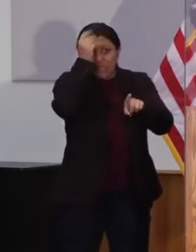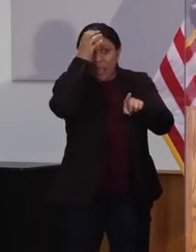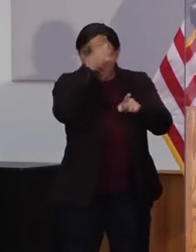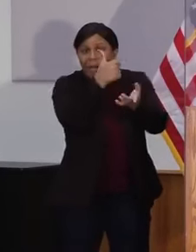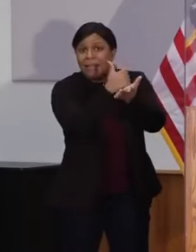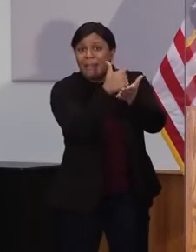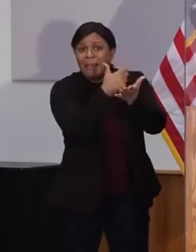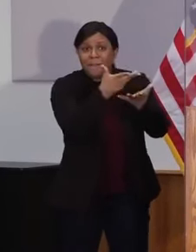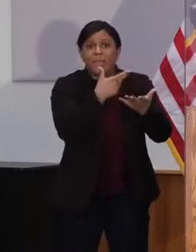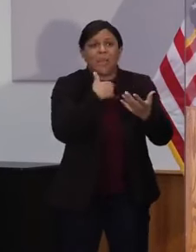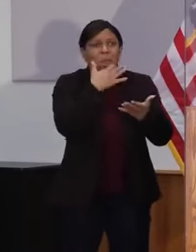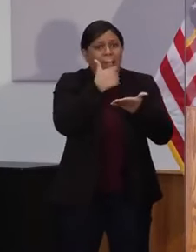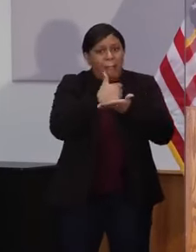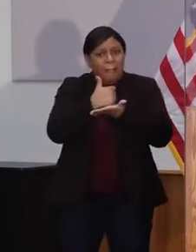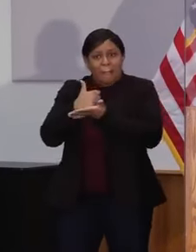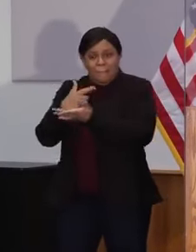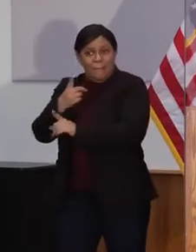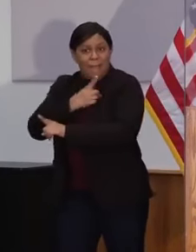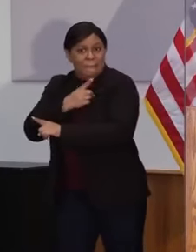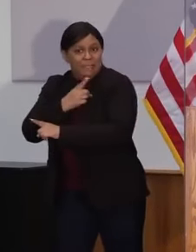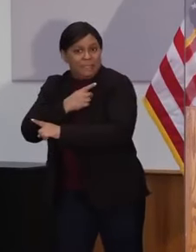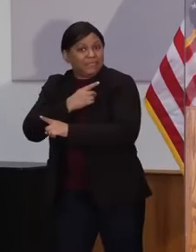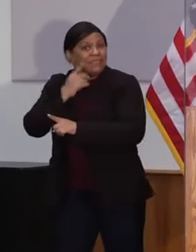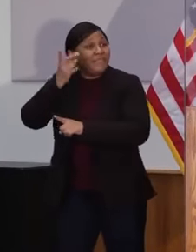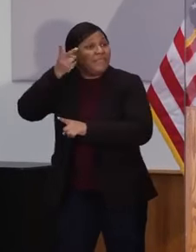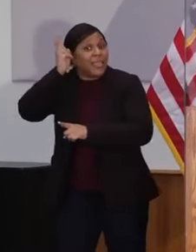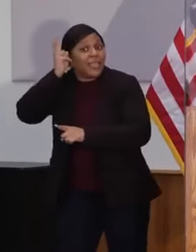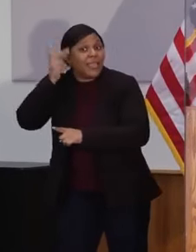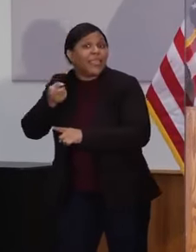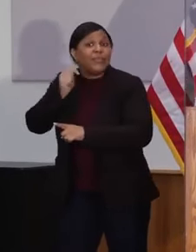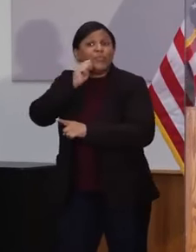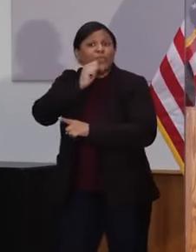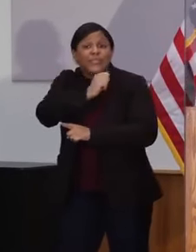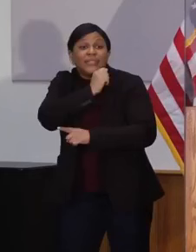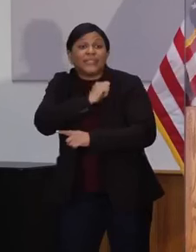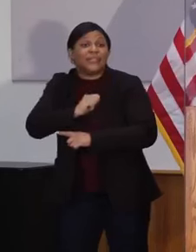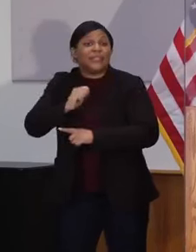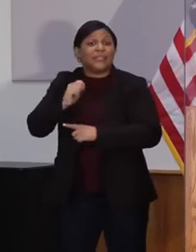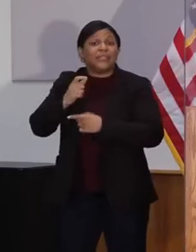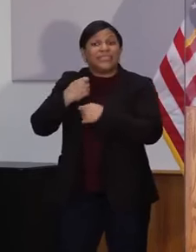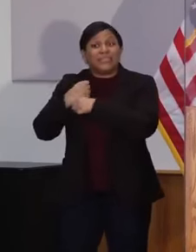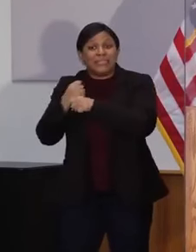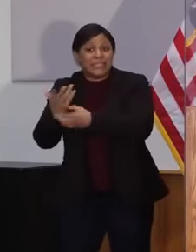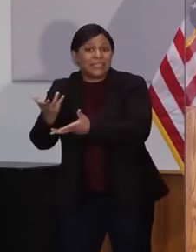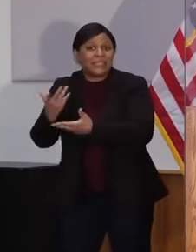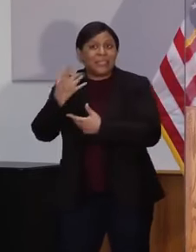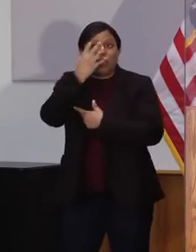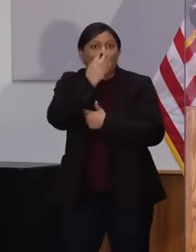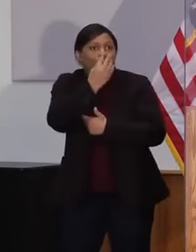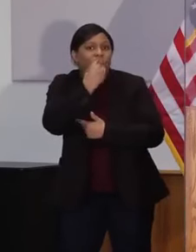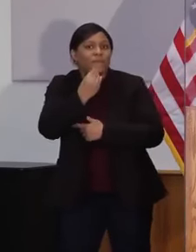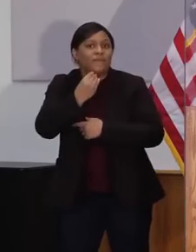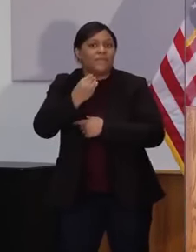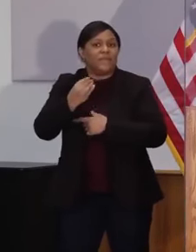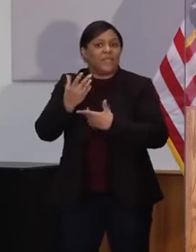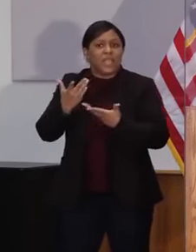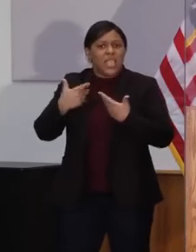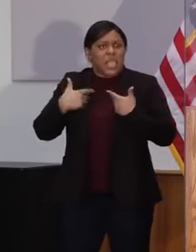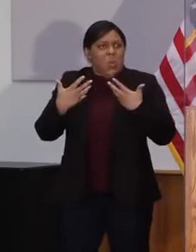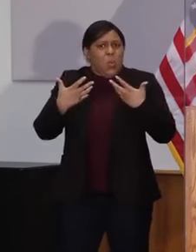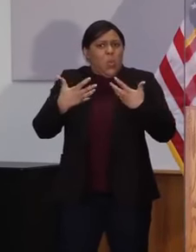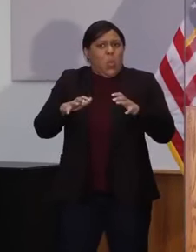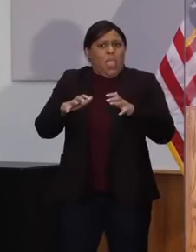downtown area, with the Vikings and the Twins and the Timberwolves, so that that's not torn up. I want